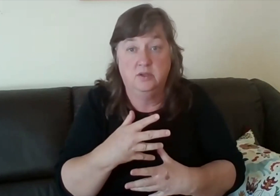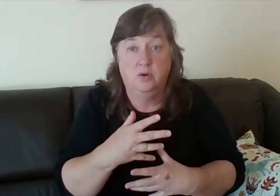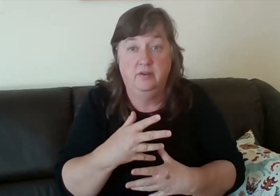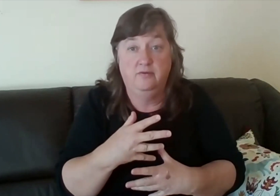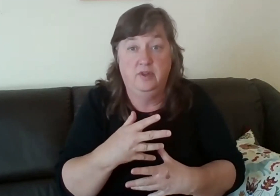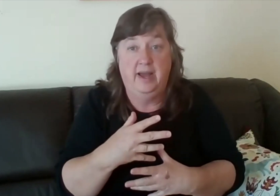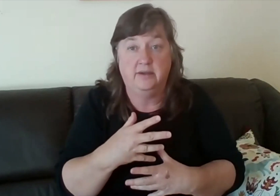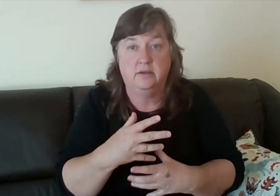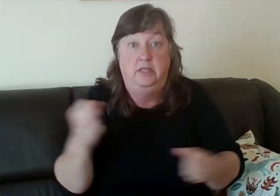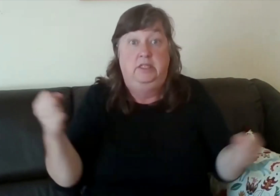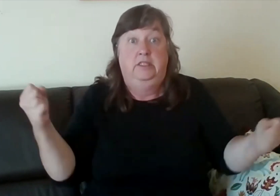totally flat.